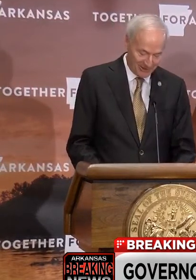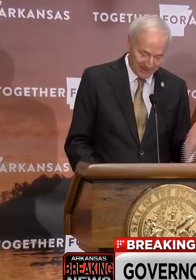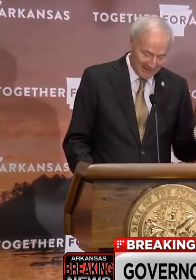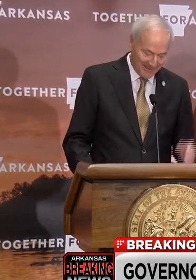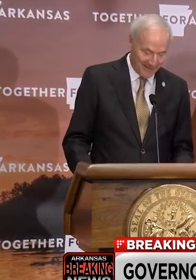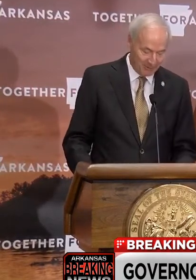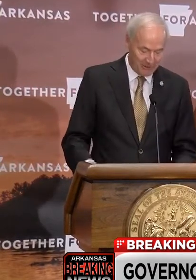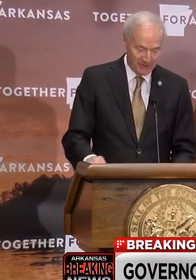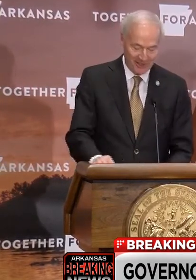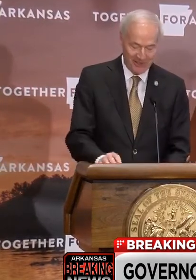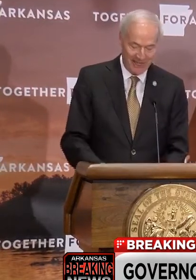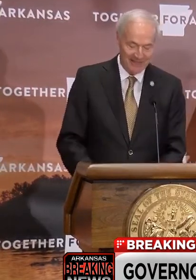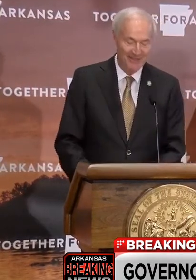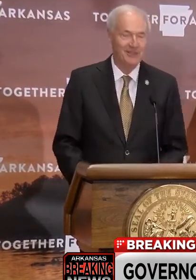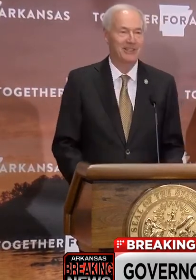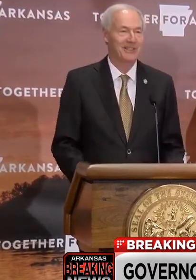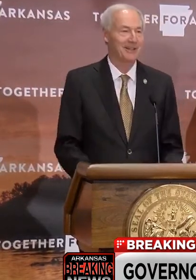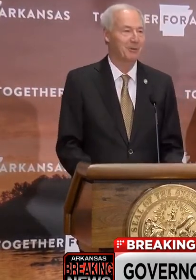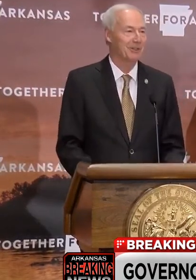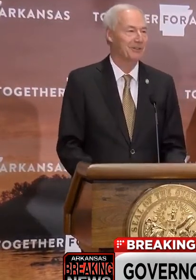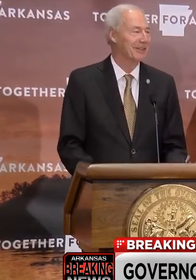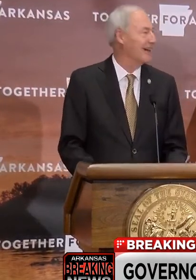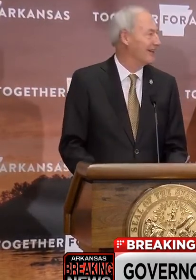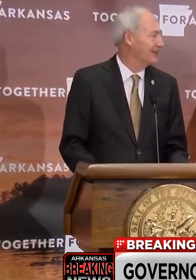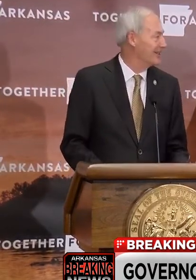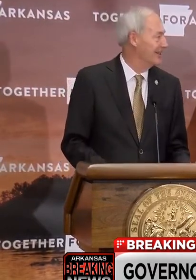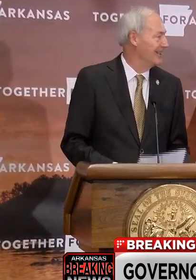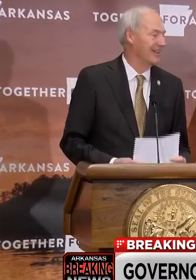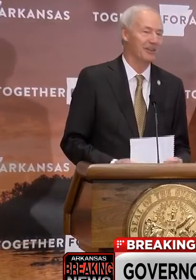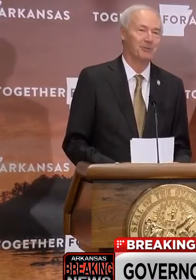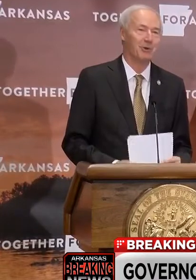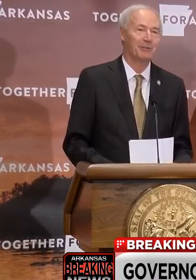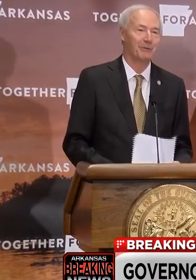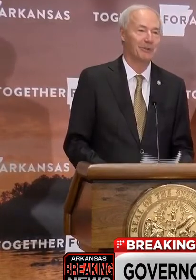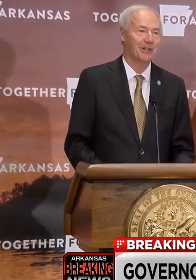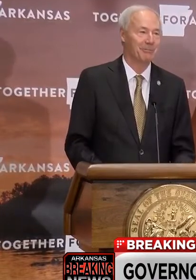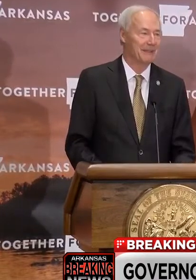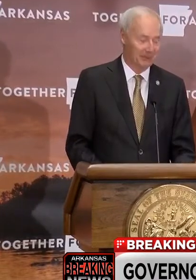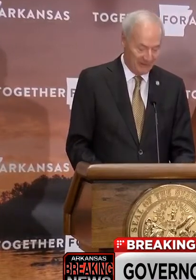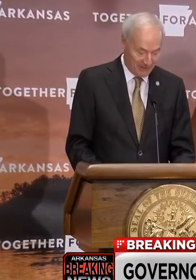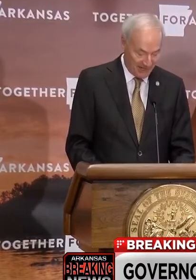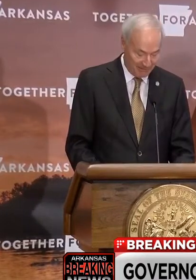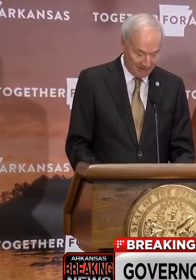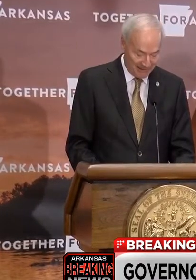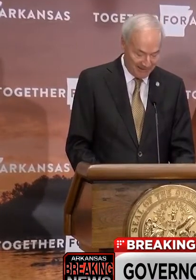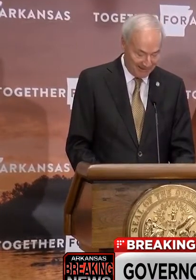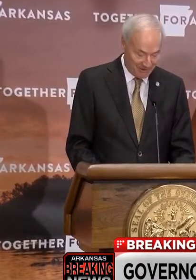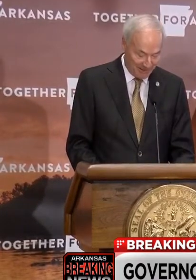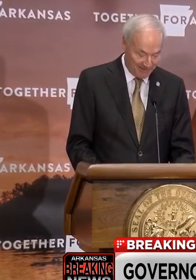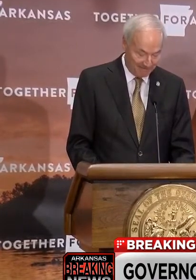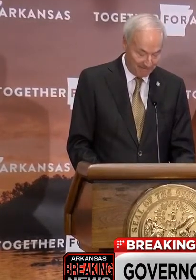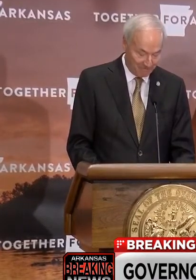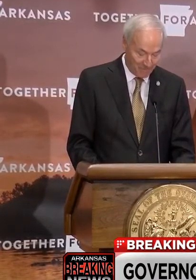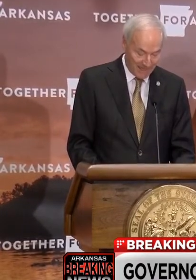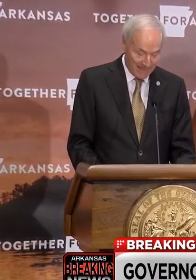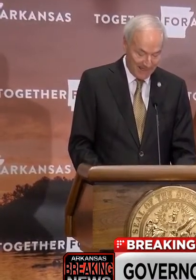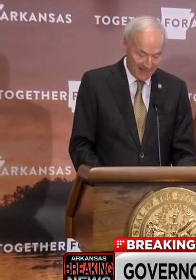year. So that was just exciting to see, and I wanted to acknowledge those wonderful young people and the job that they have